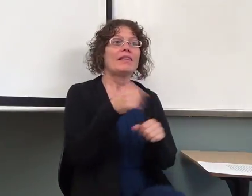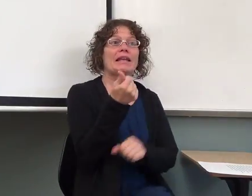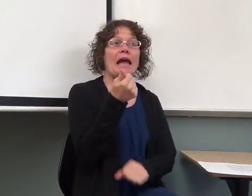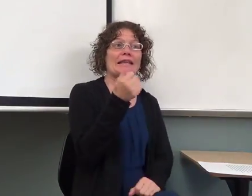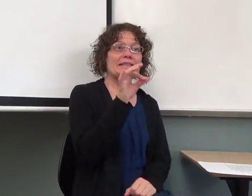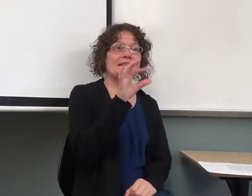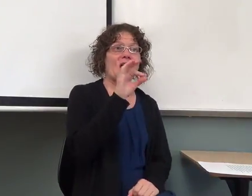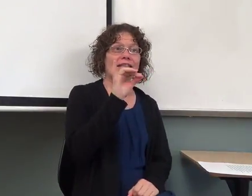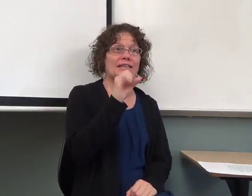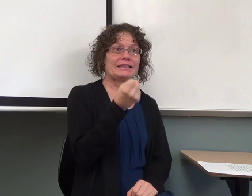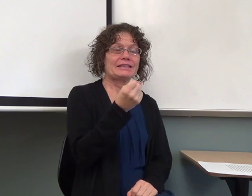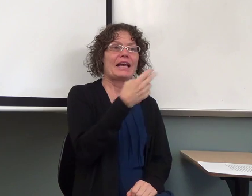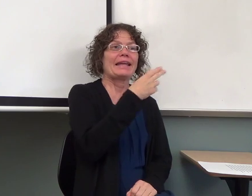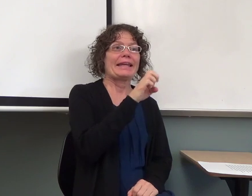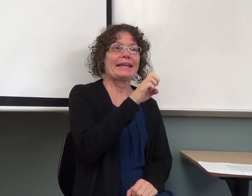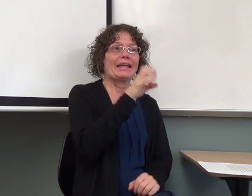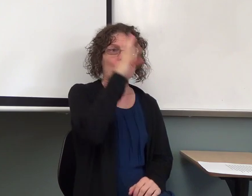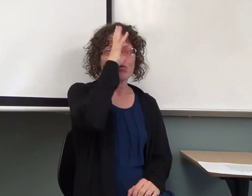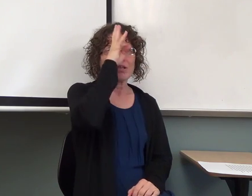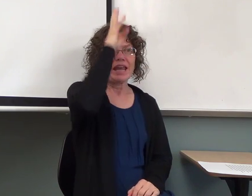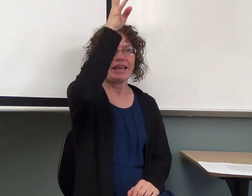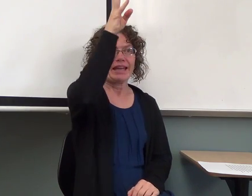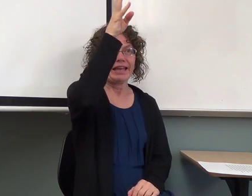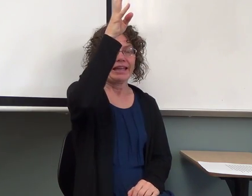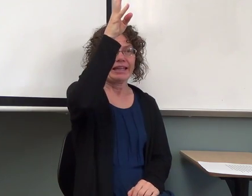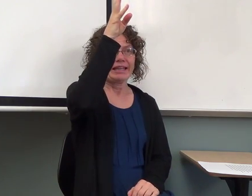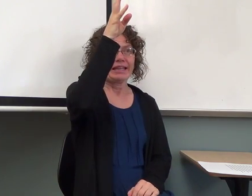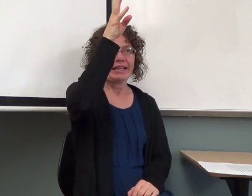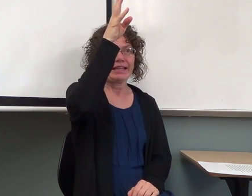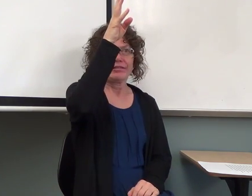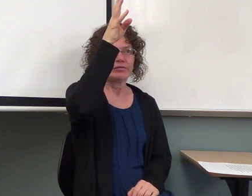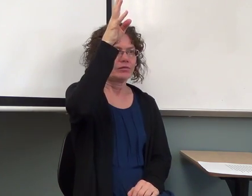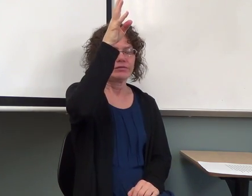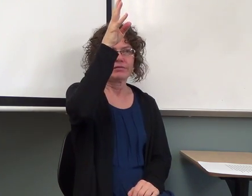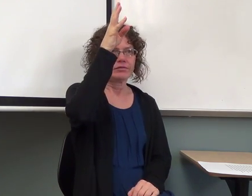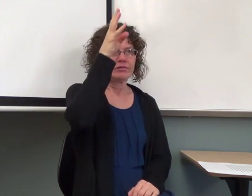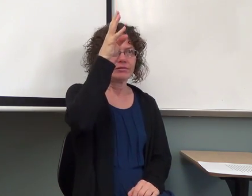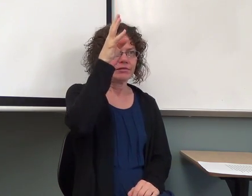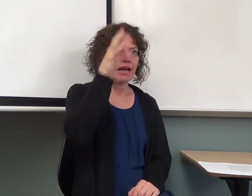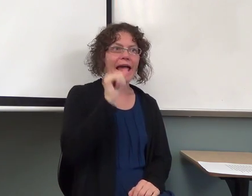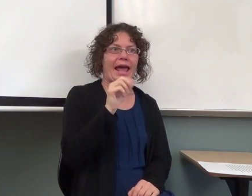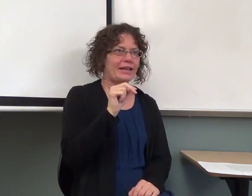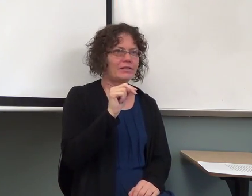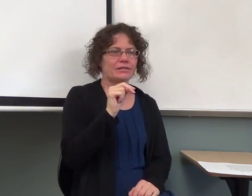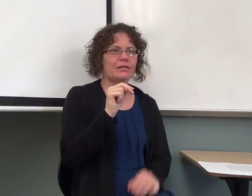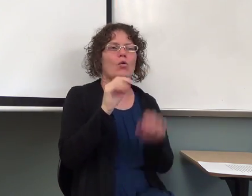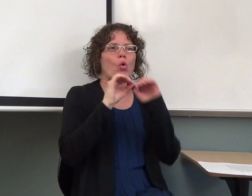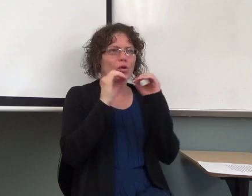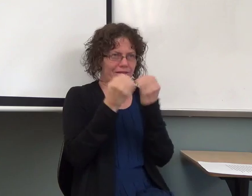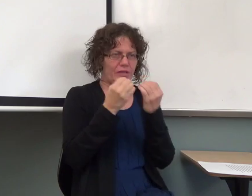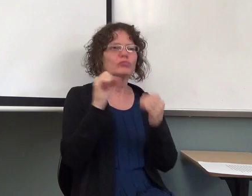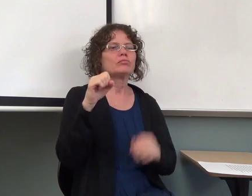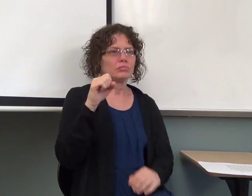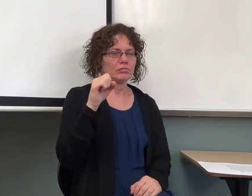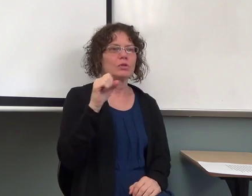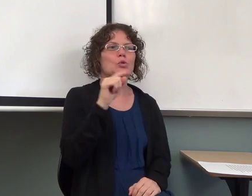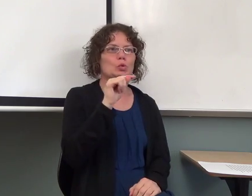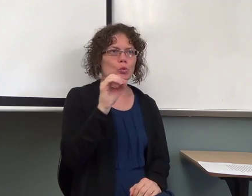he No. created, nope, and, nope, organization, Yes. yes, two, No.